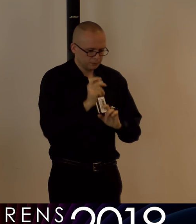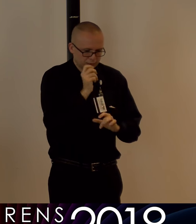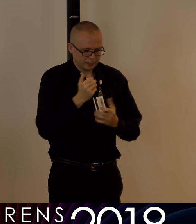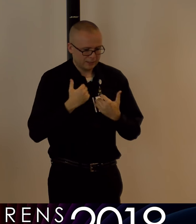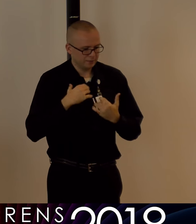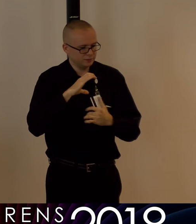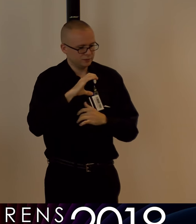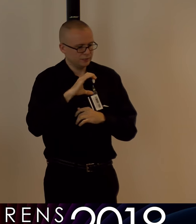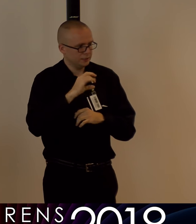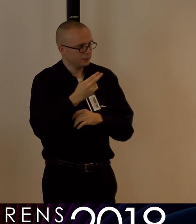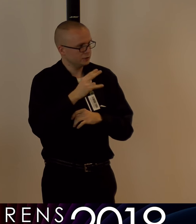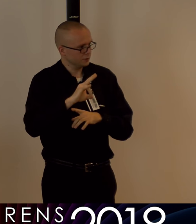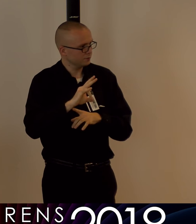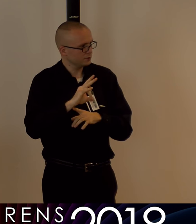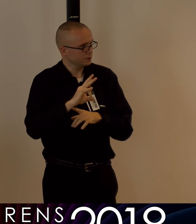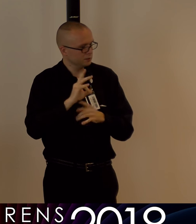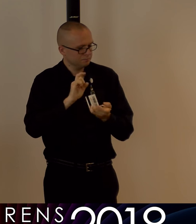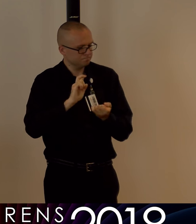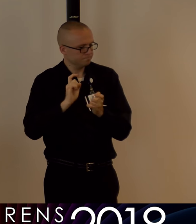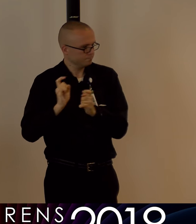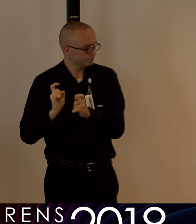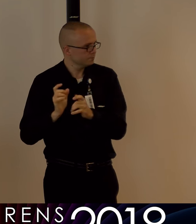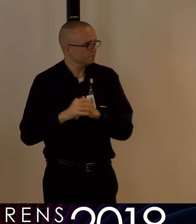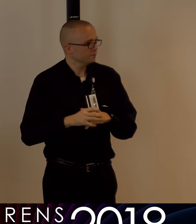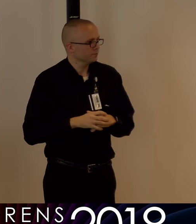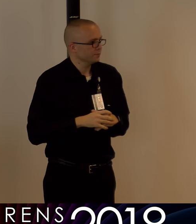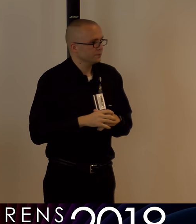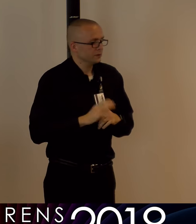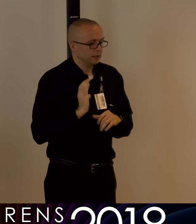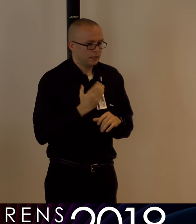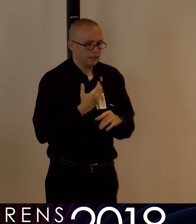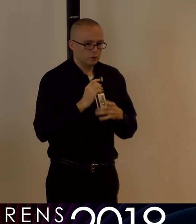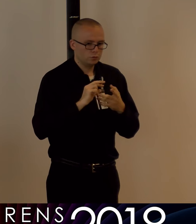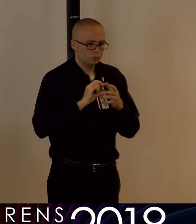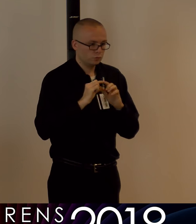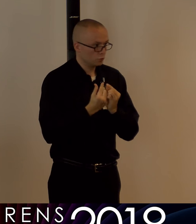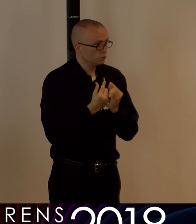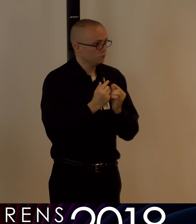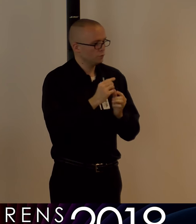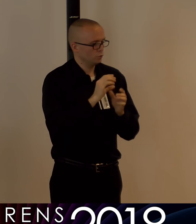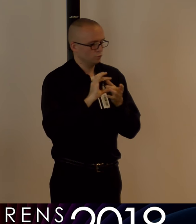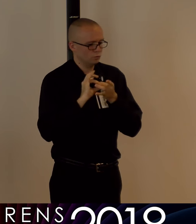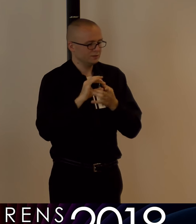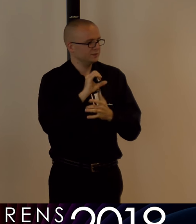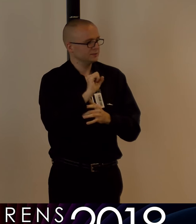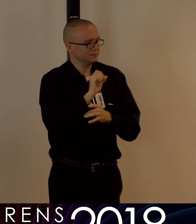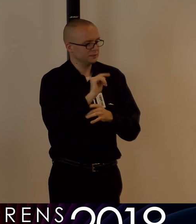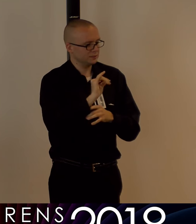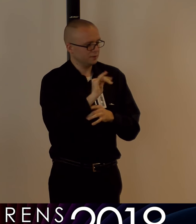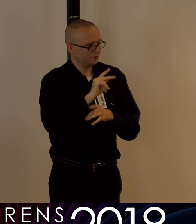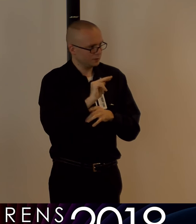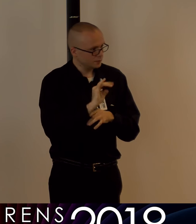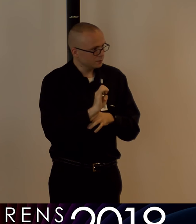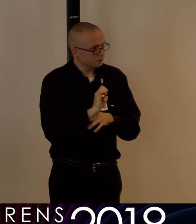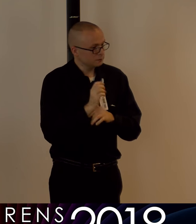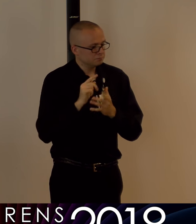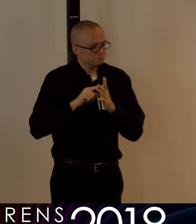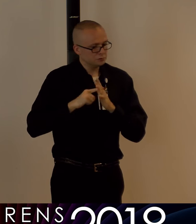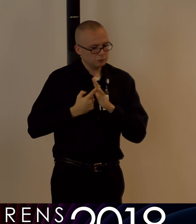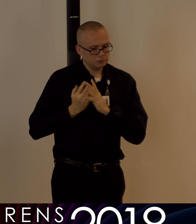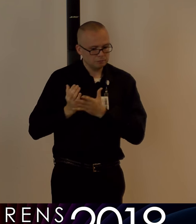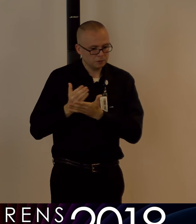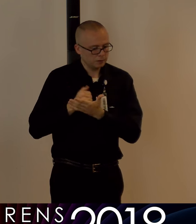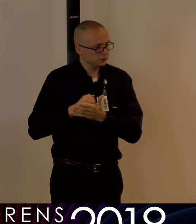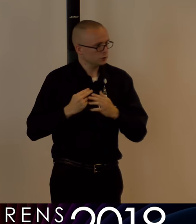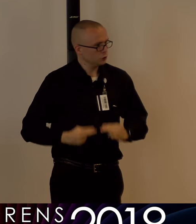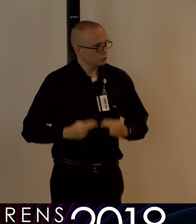a CHD7 mutation? So our group, along with Stephanie Bilas, began collecting human